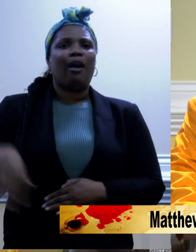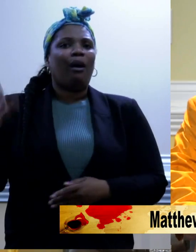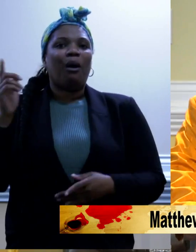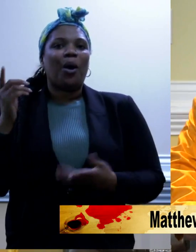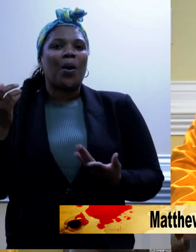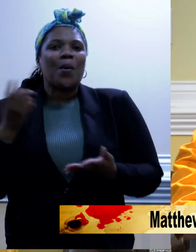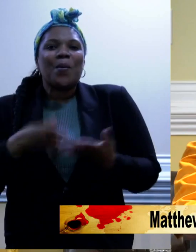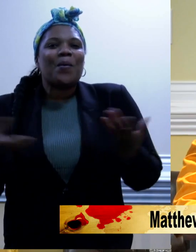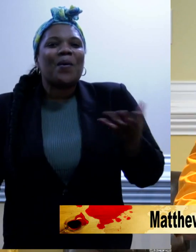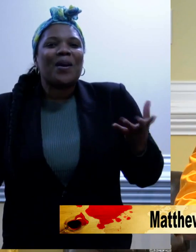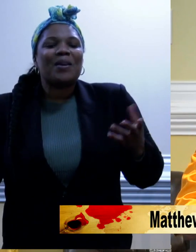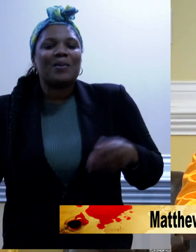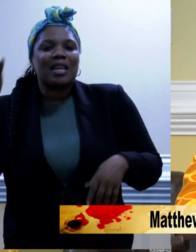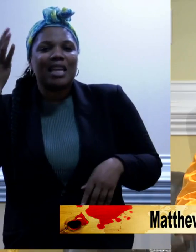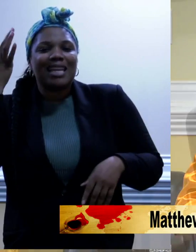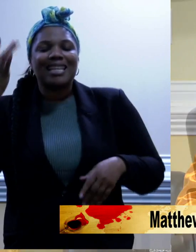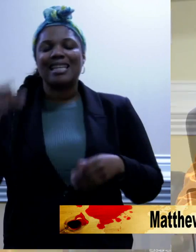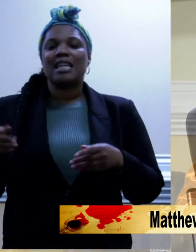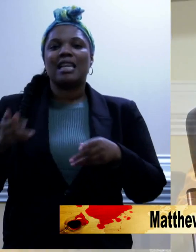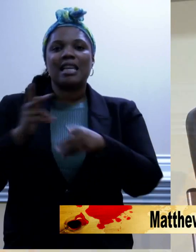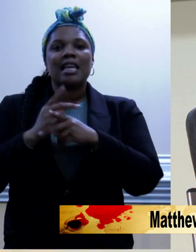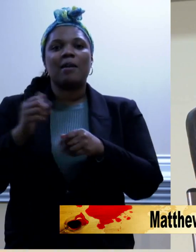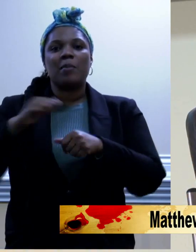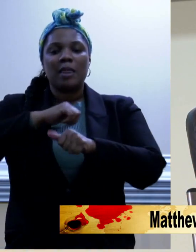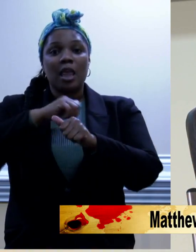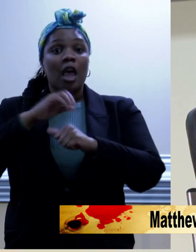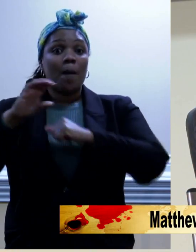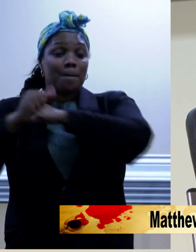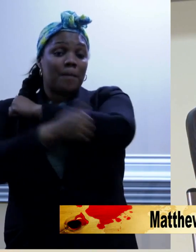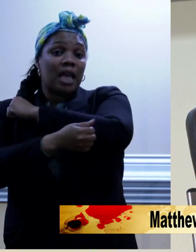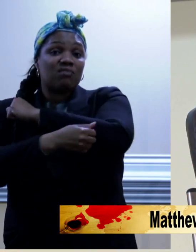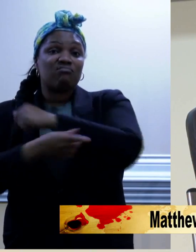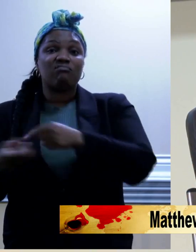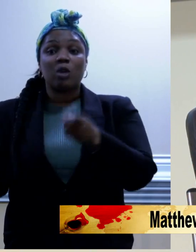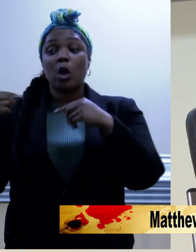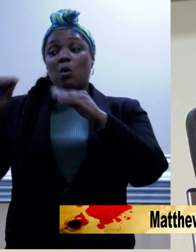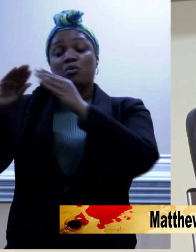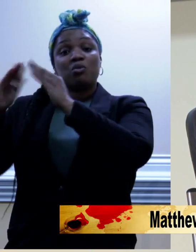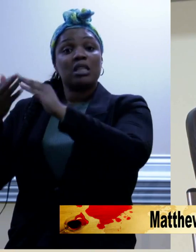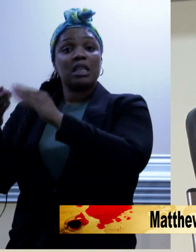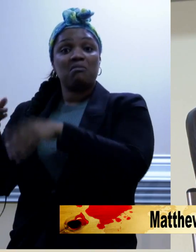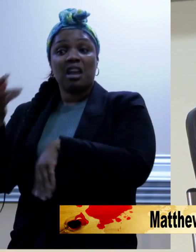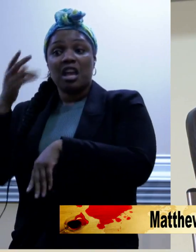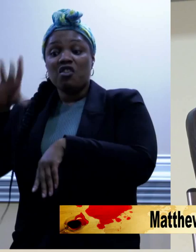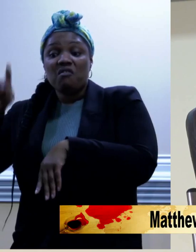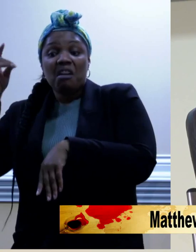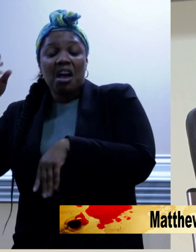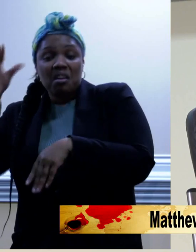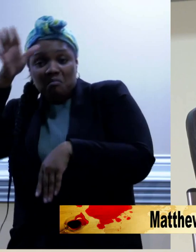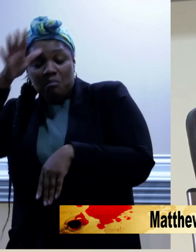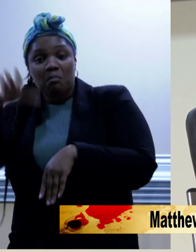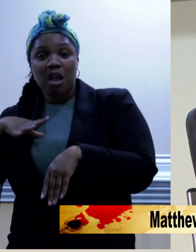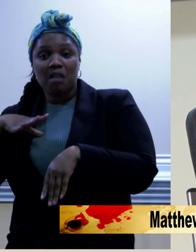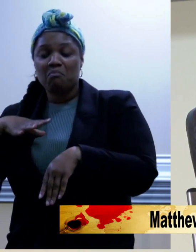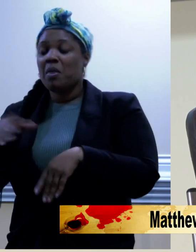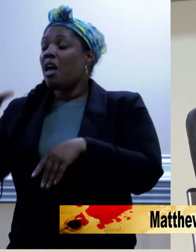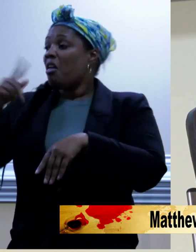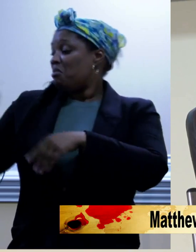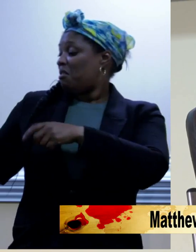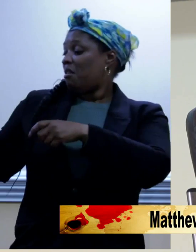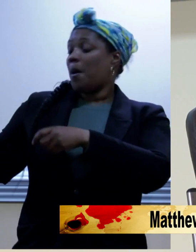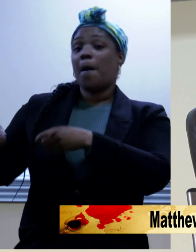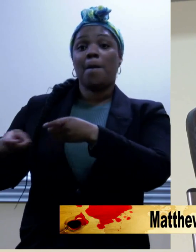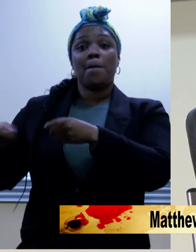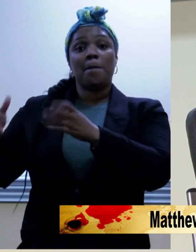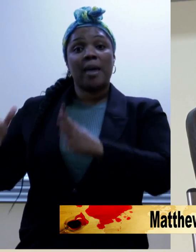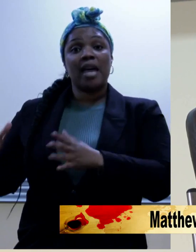we keep the Passover? Go ahead and read. 18. And he said, go into the city to such a man and say unto him, the master said, my